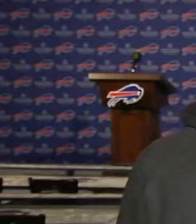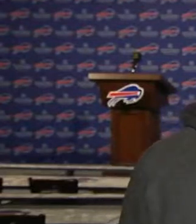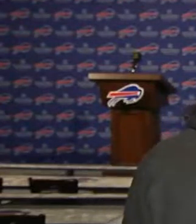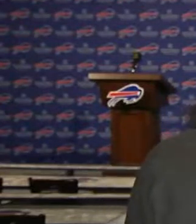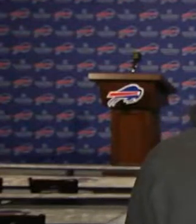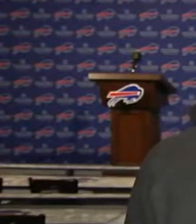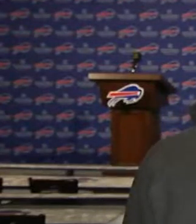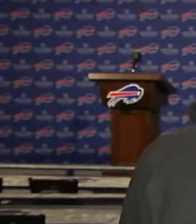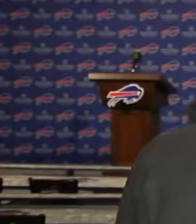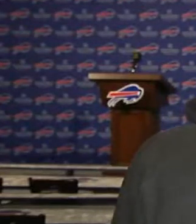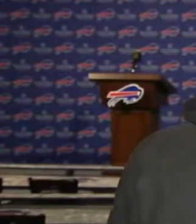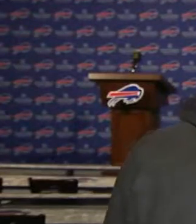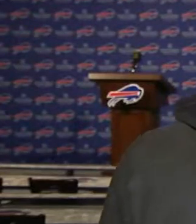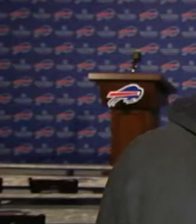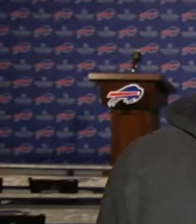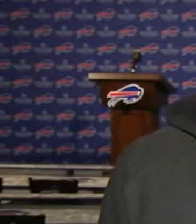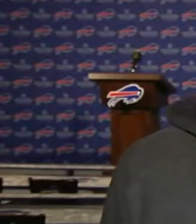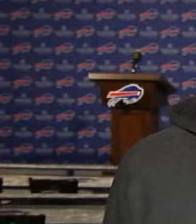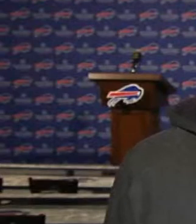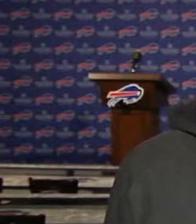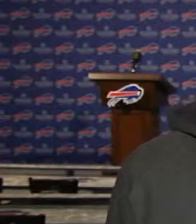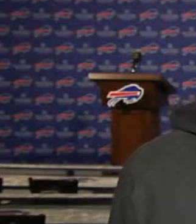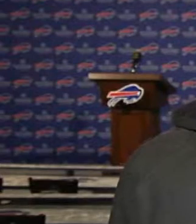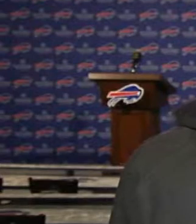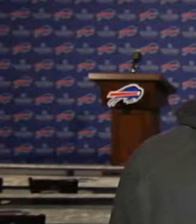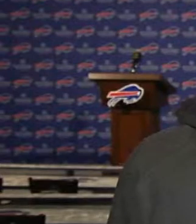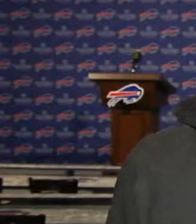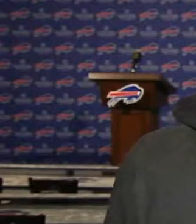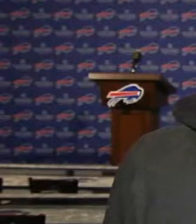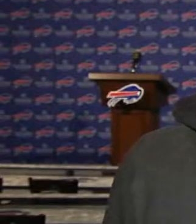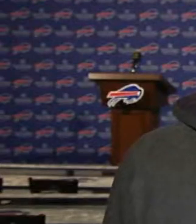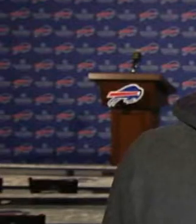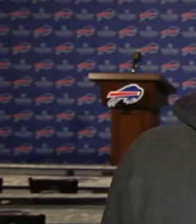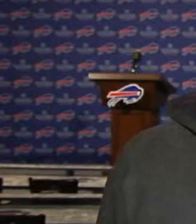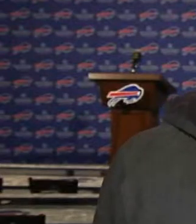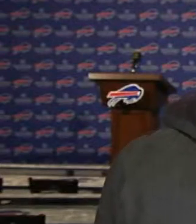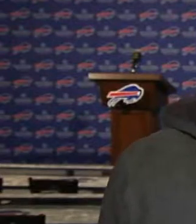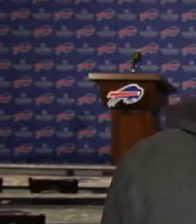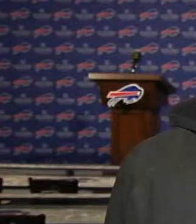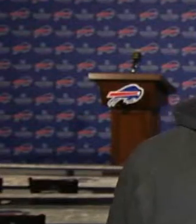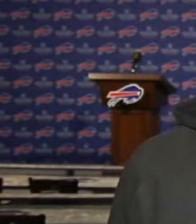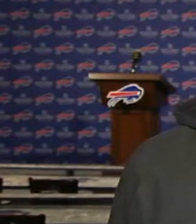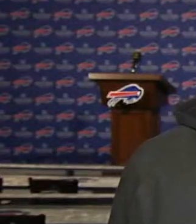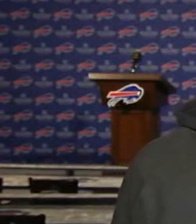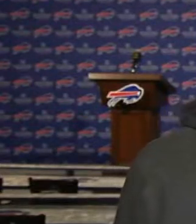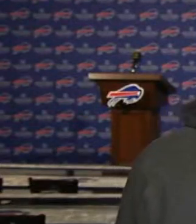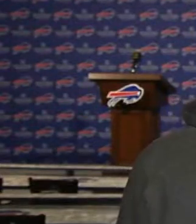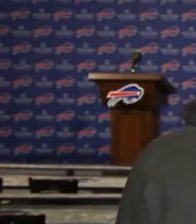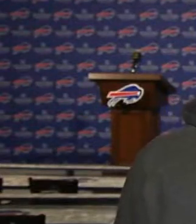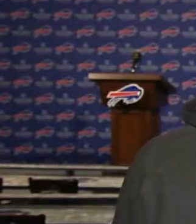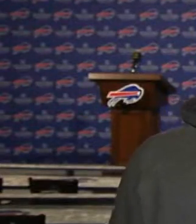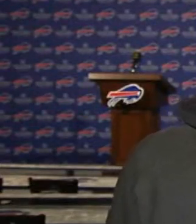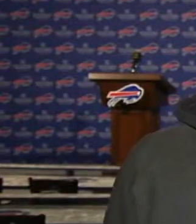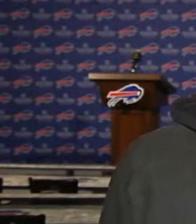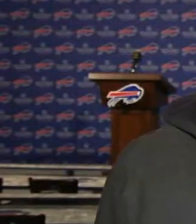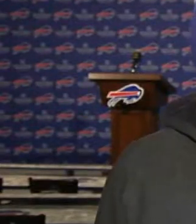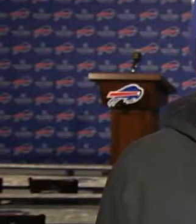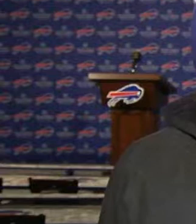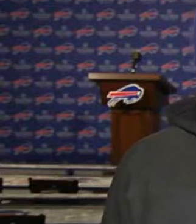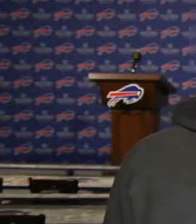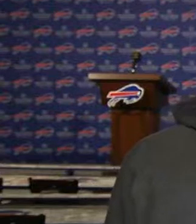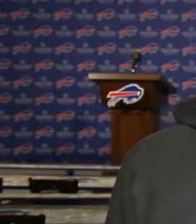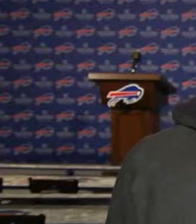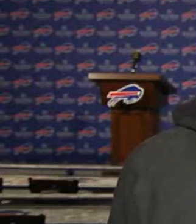school and EC Glass and the Lynchburg community has really been deeply, I would say, inspirational and important